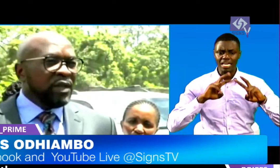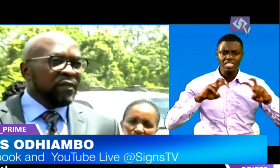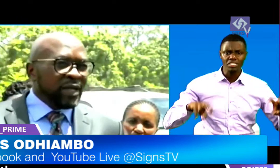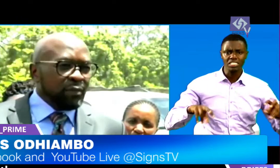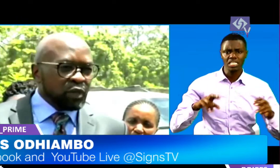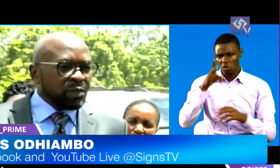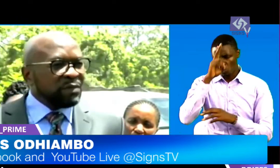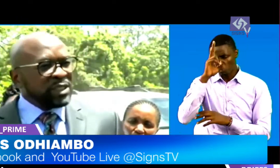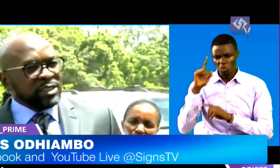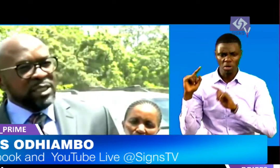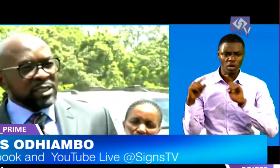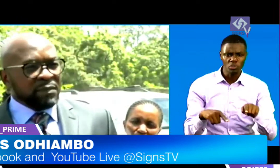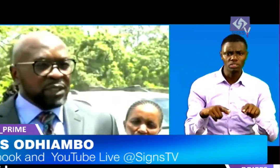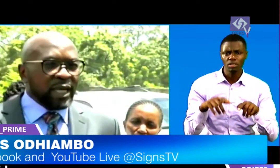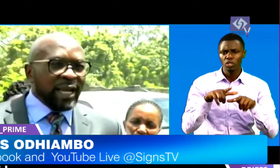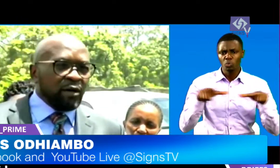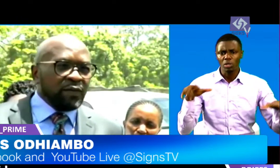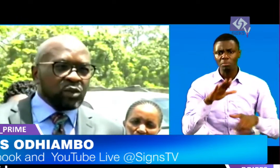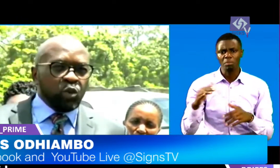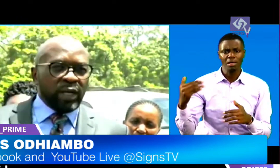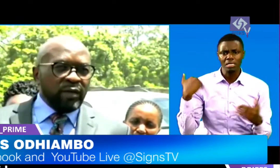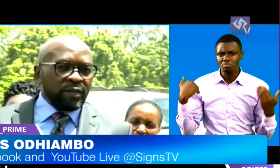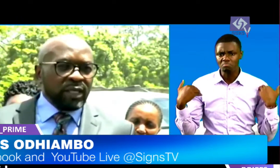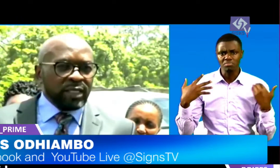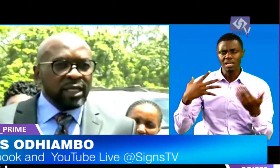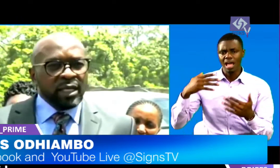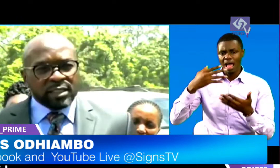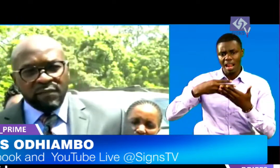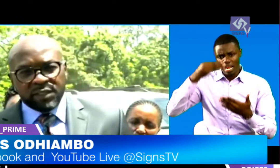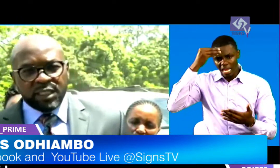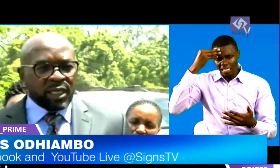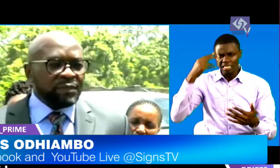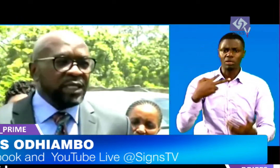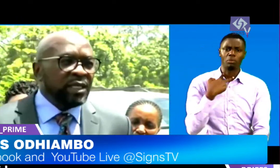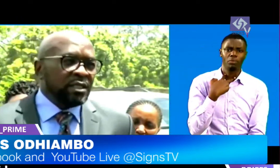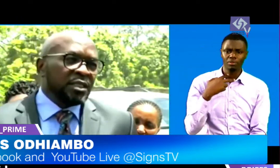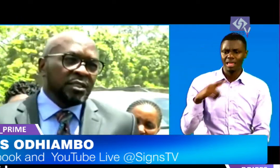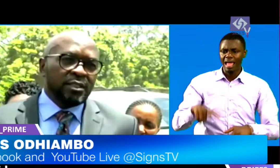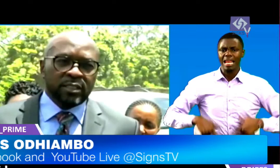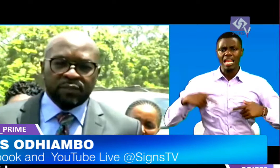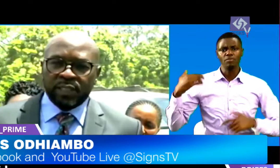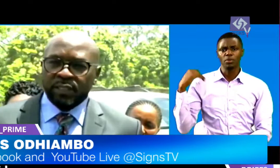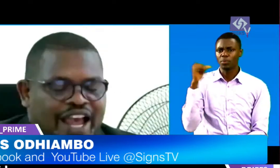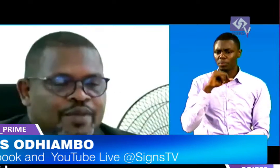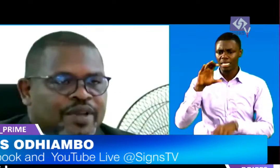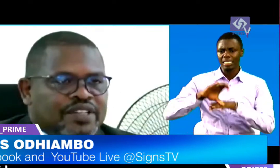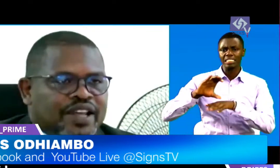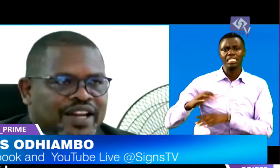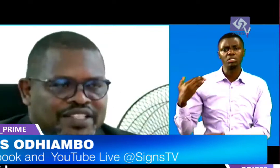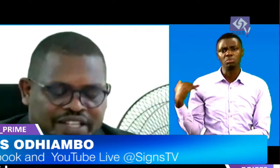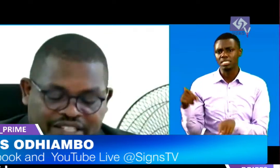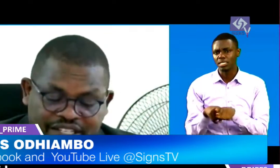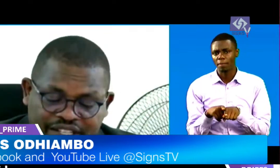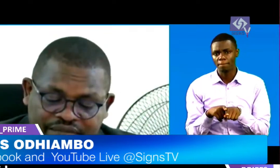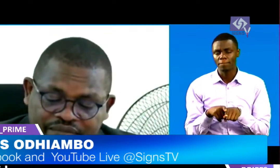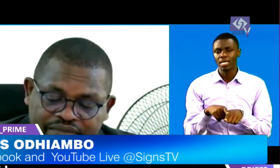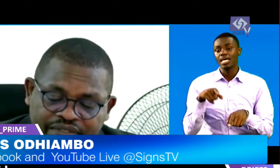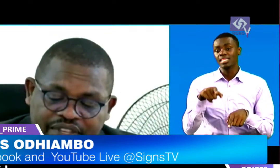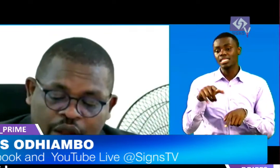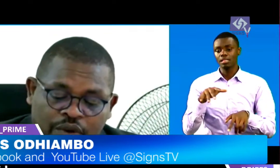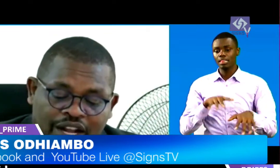to him, they come to his premises, they disrupt the learning of the school and everything else. His life is disrupted, the church is disrupted. Albeit